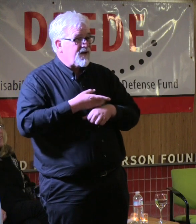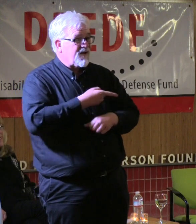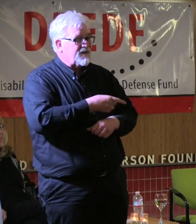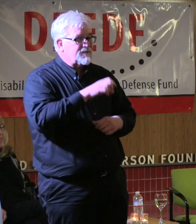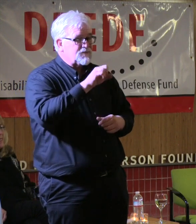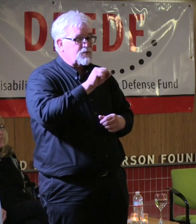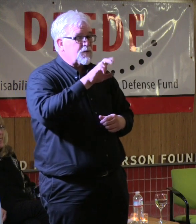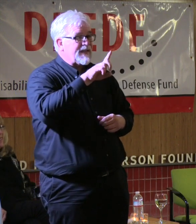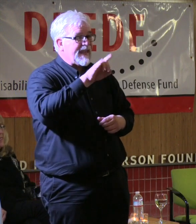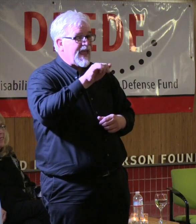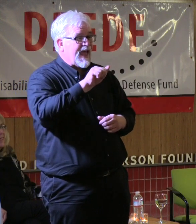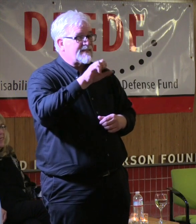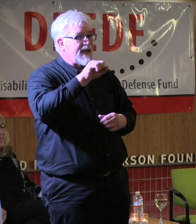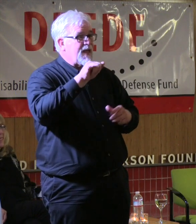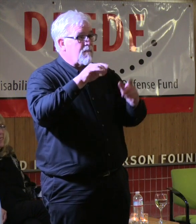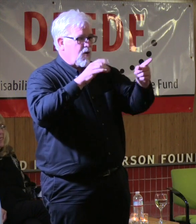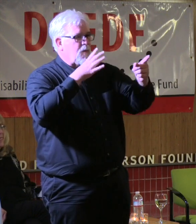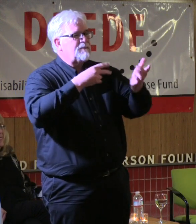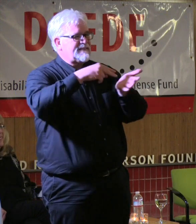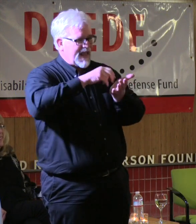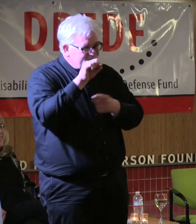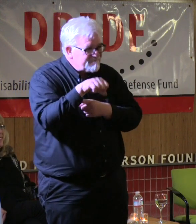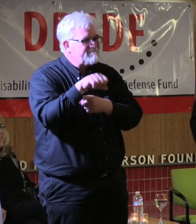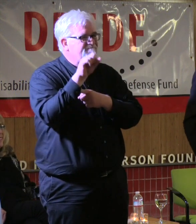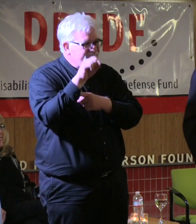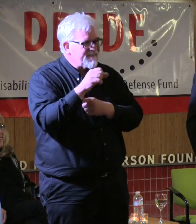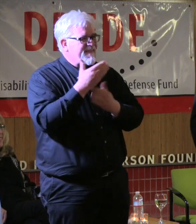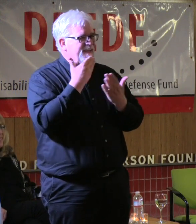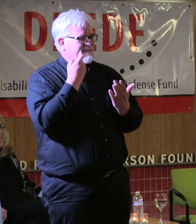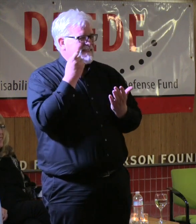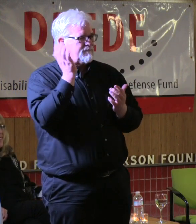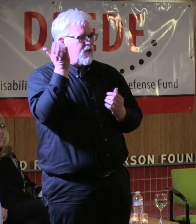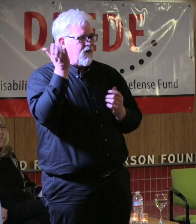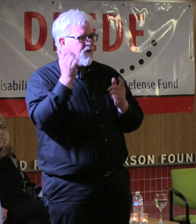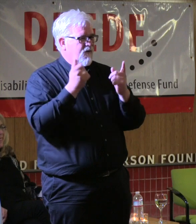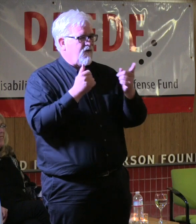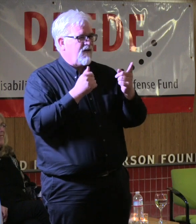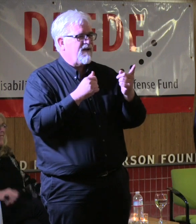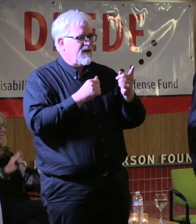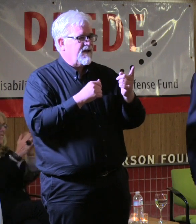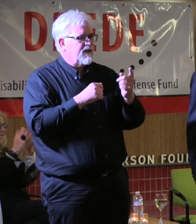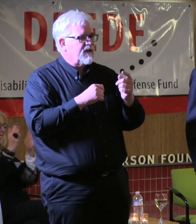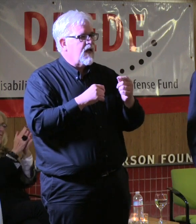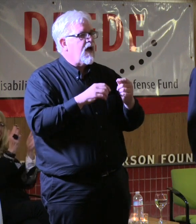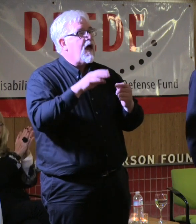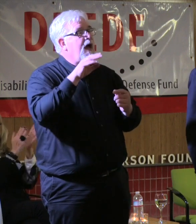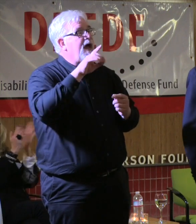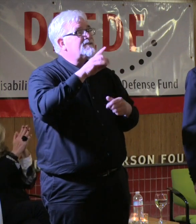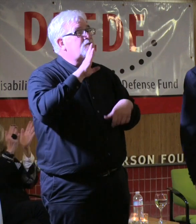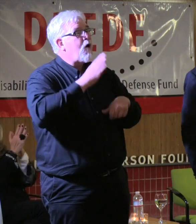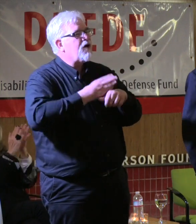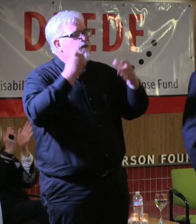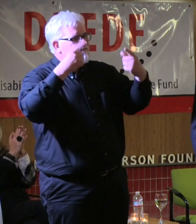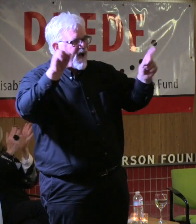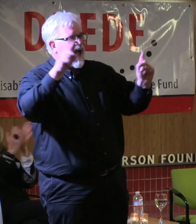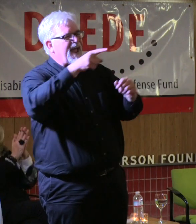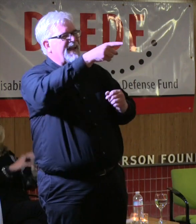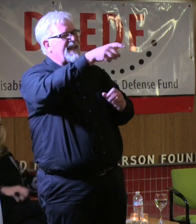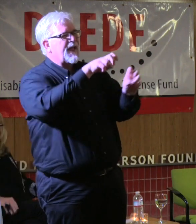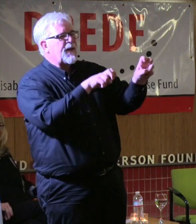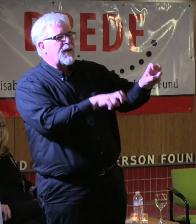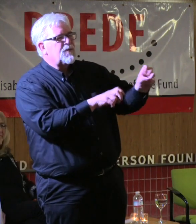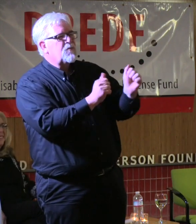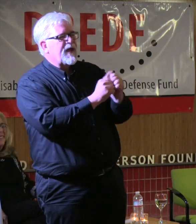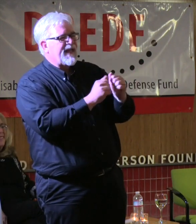advocacy, who is just here. Thank you. On behalf of all of us, Oh, and Melissa has joined us back. I see